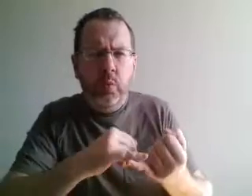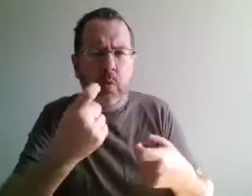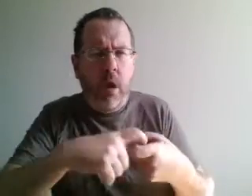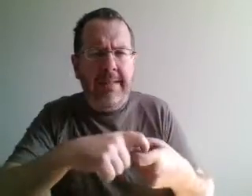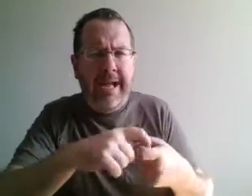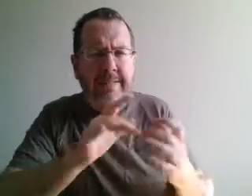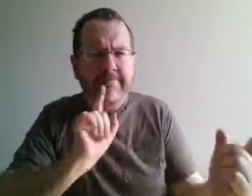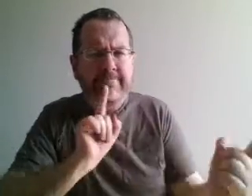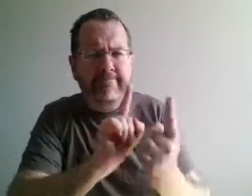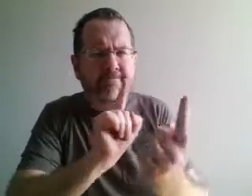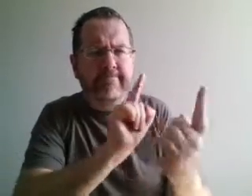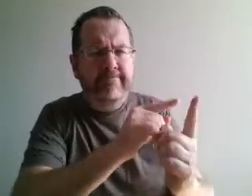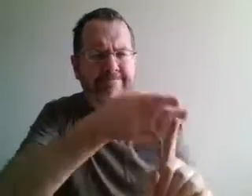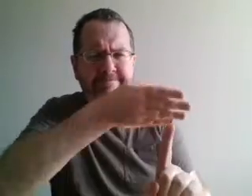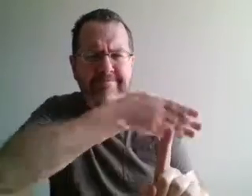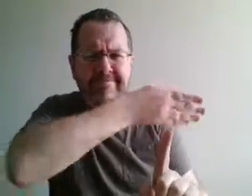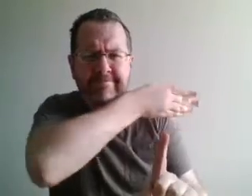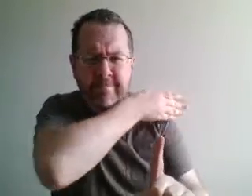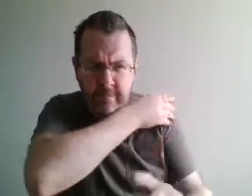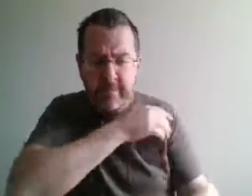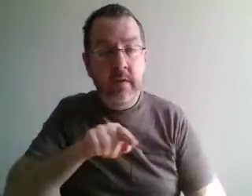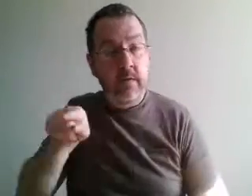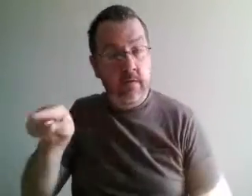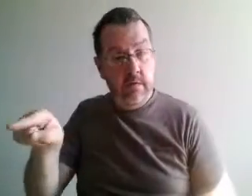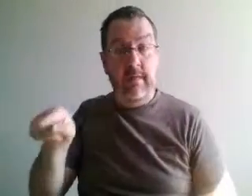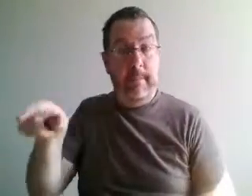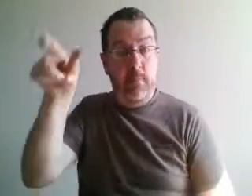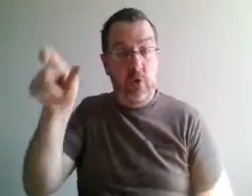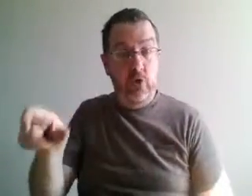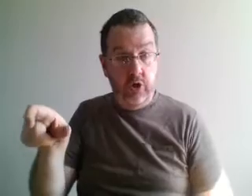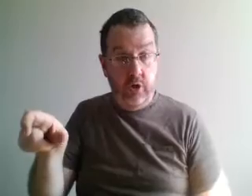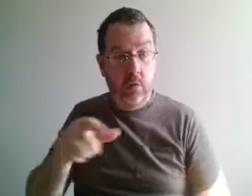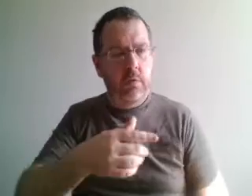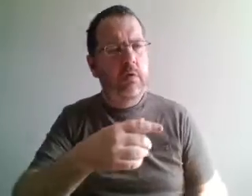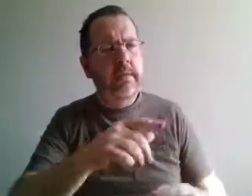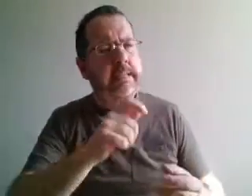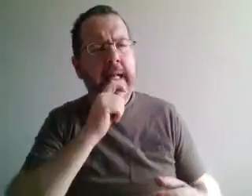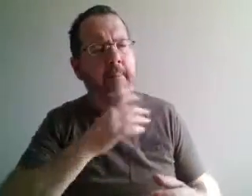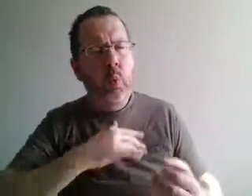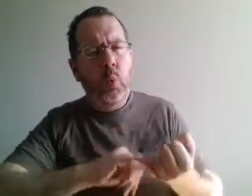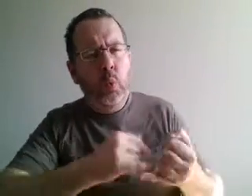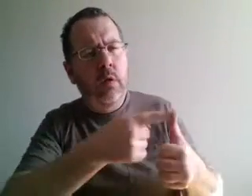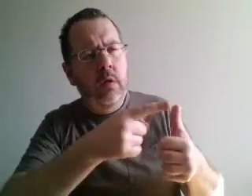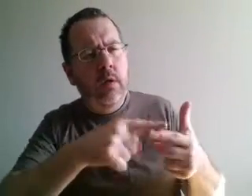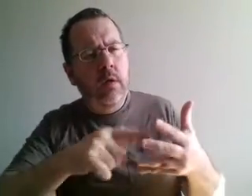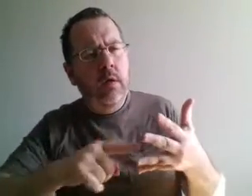doctors, who are specialists in this area, will make a determination of whether that contact was significant or